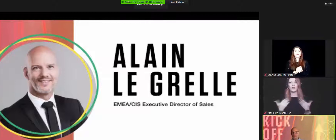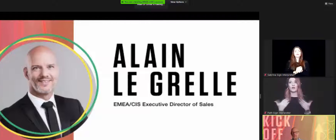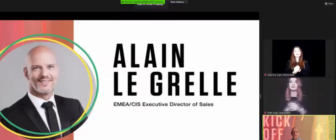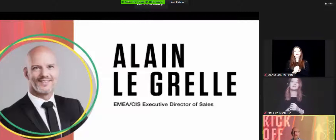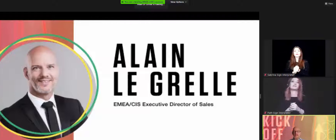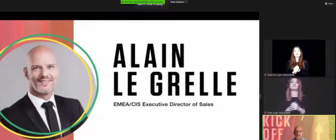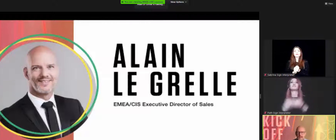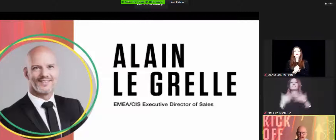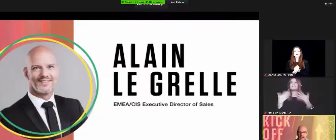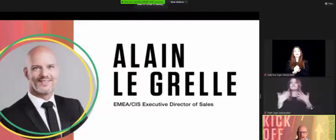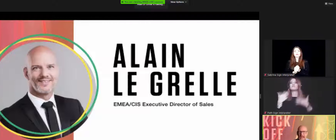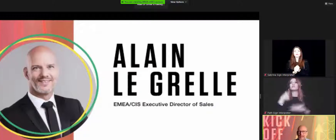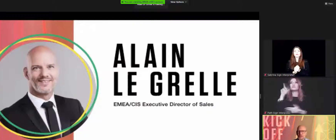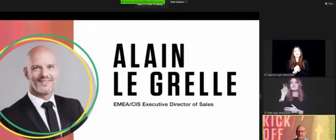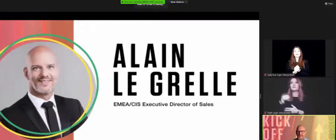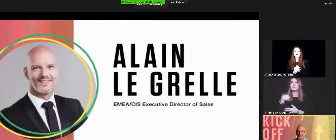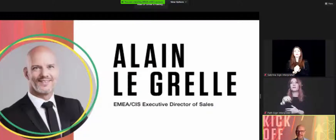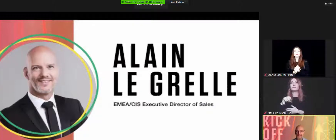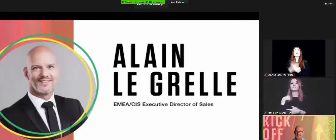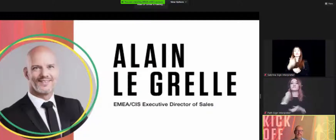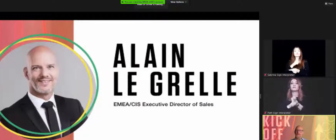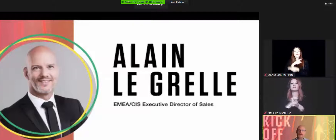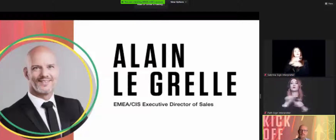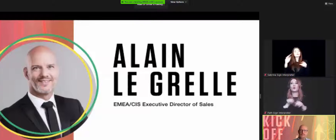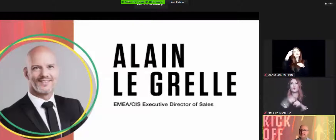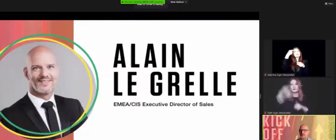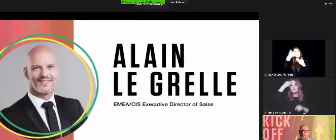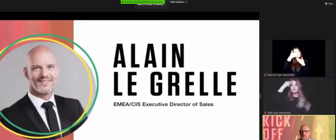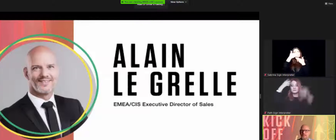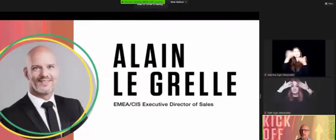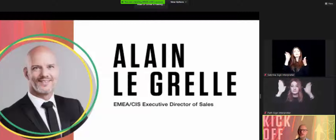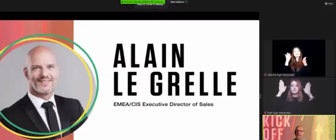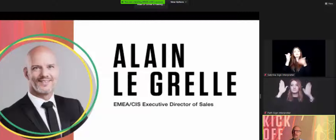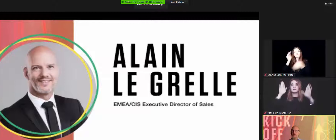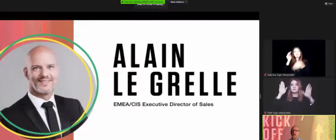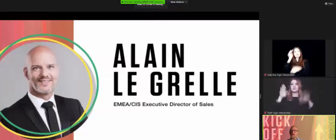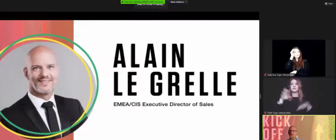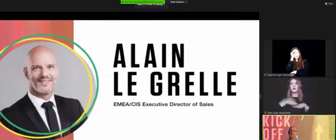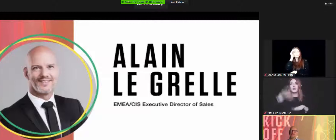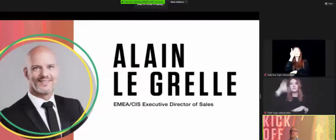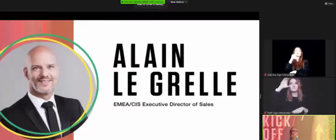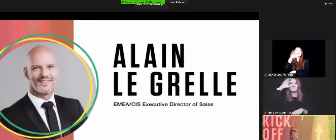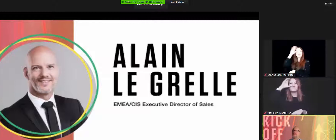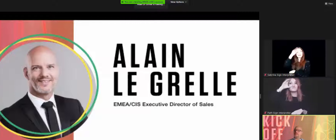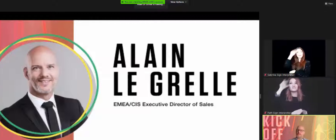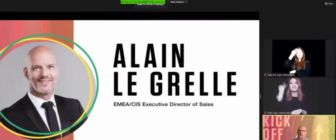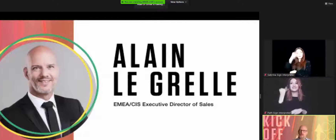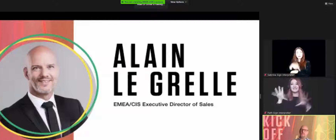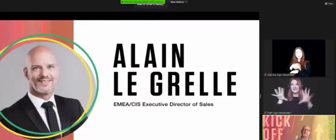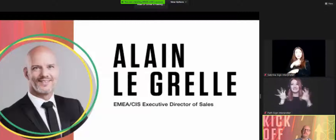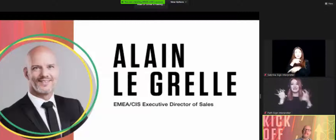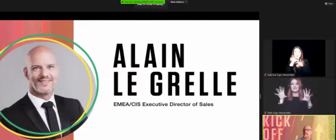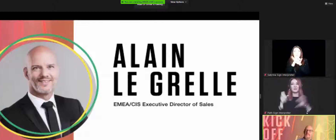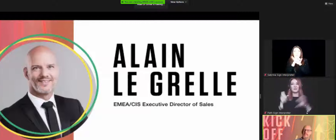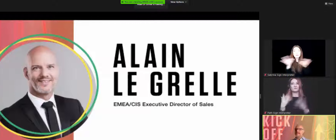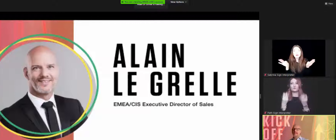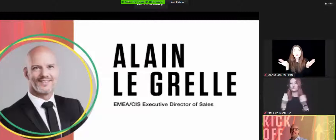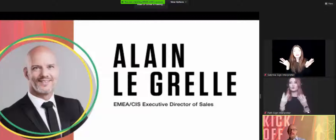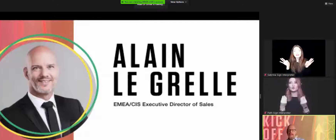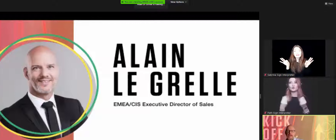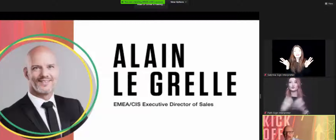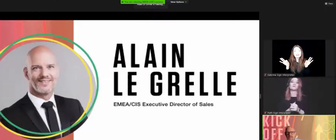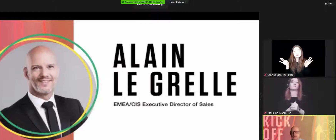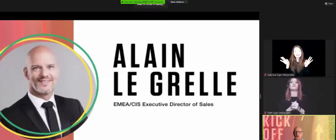So, are you ready, guys? I know everybody's probably mostly now putting some stories and so on, tagging me,